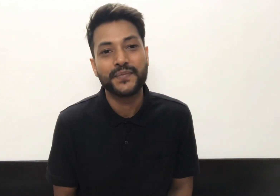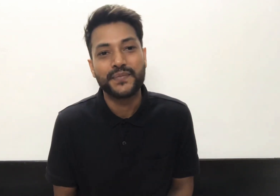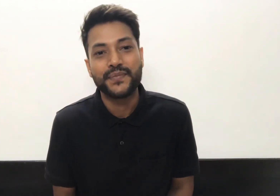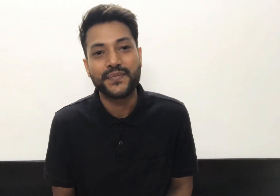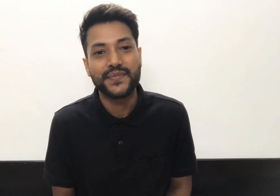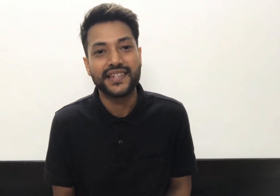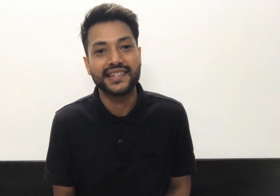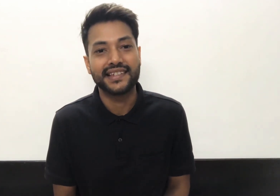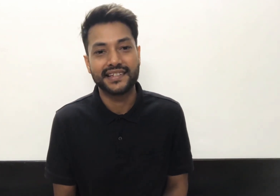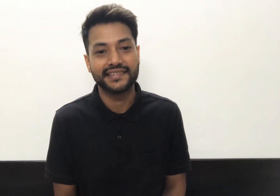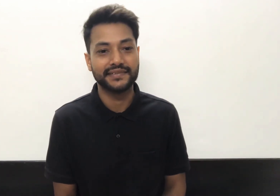Okay.